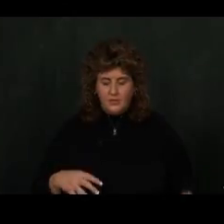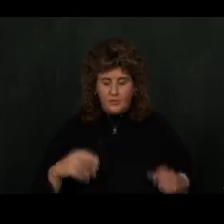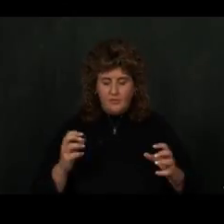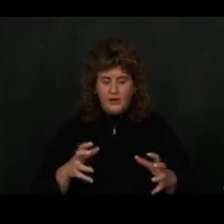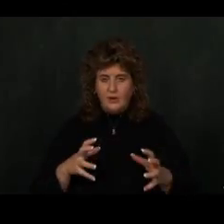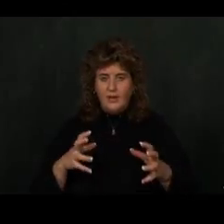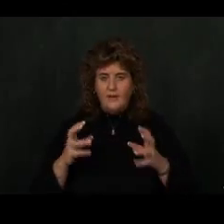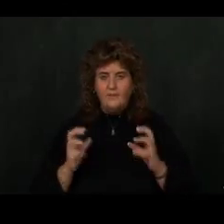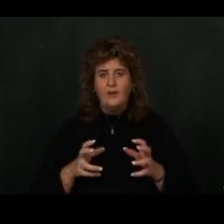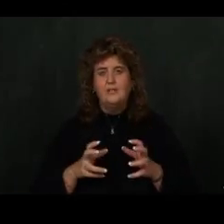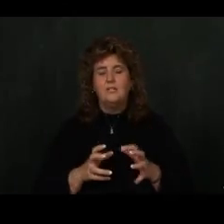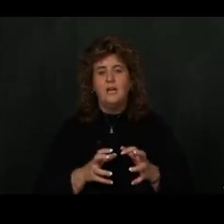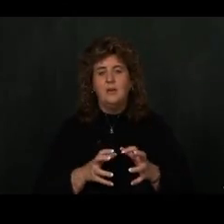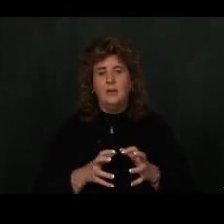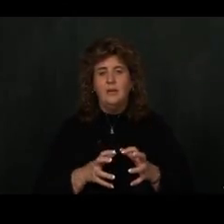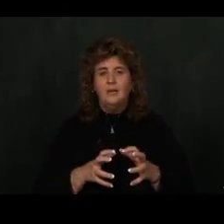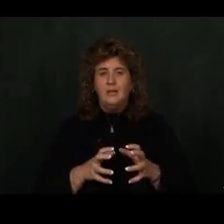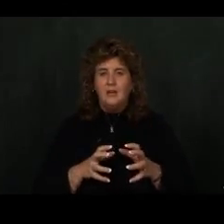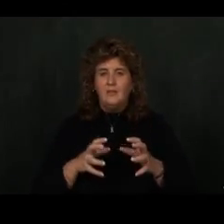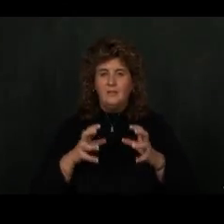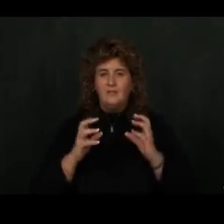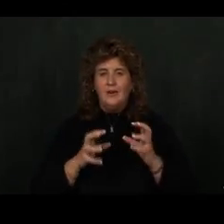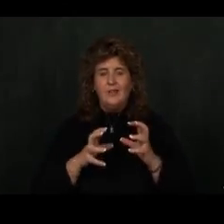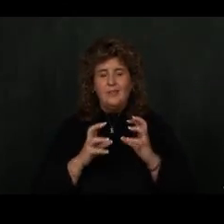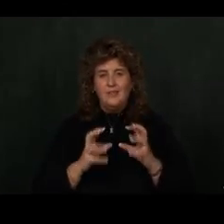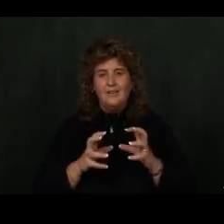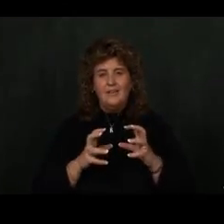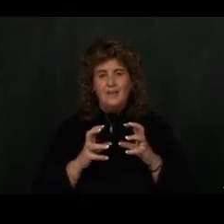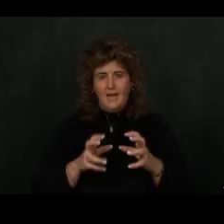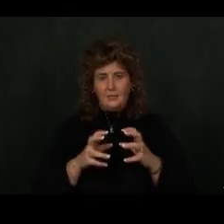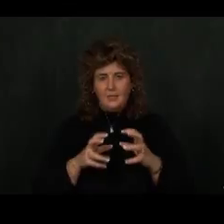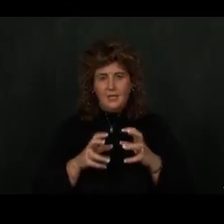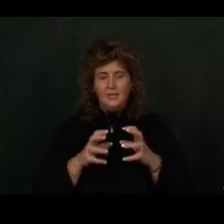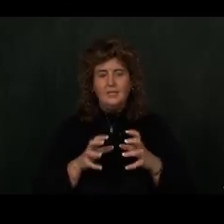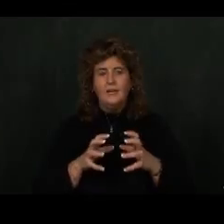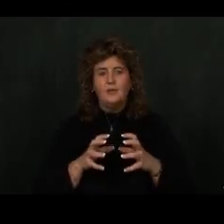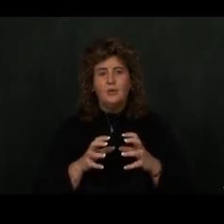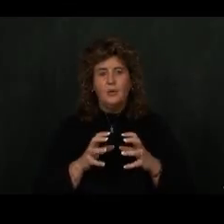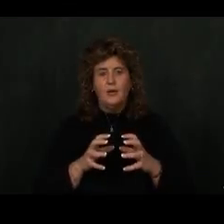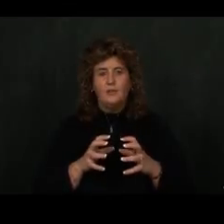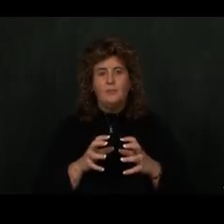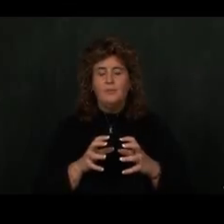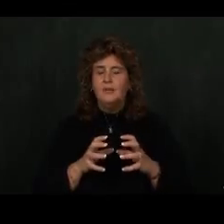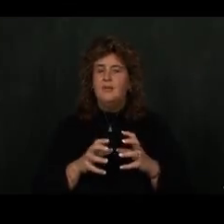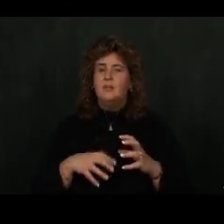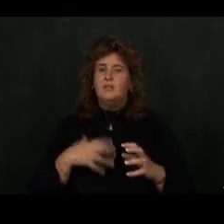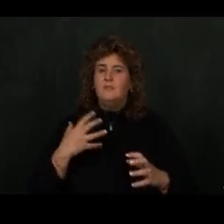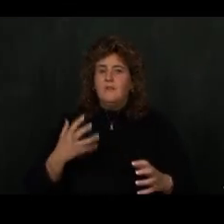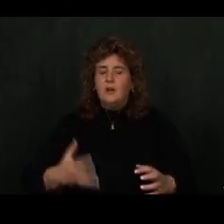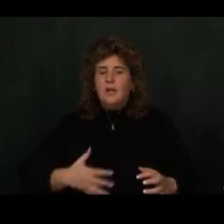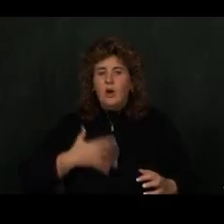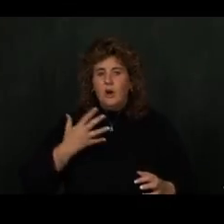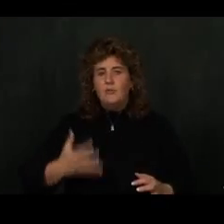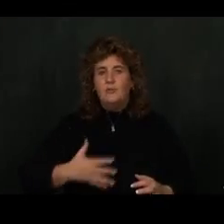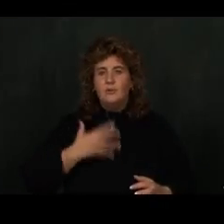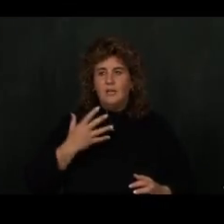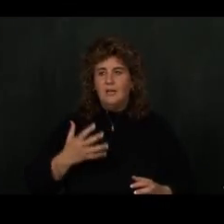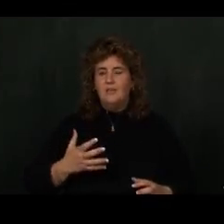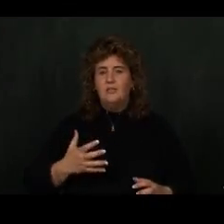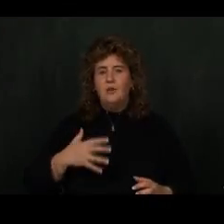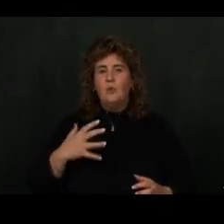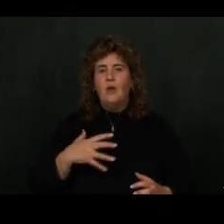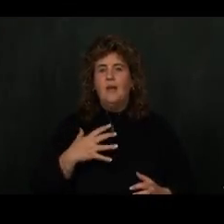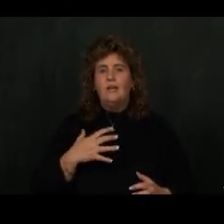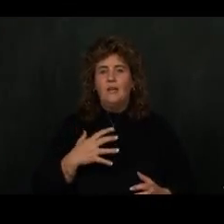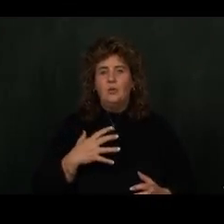is that they're very, very slimy. They have that very thick encapsulated layers around them. It's very hard for those